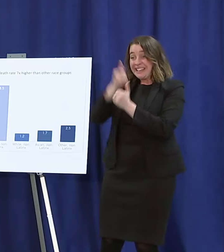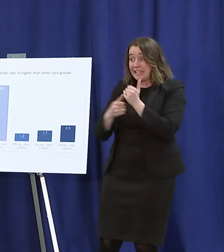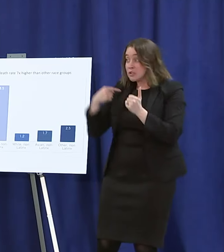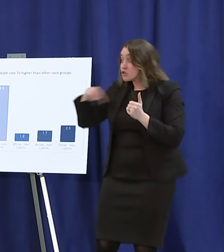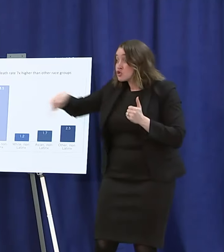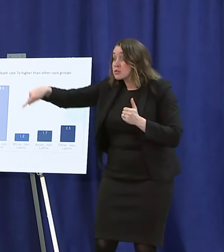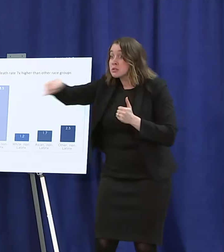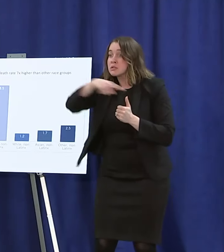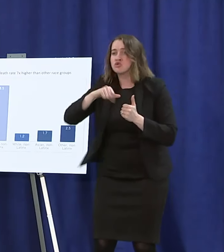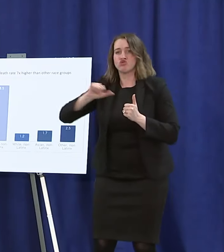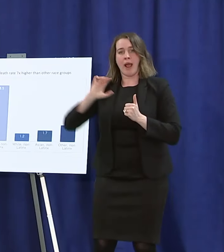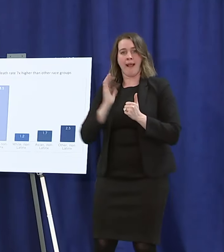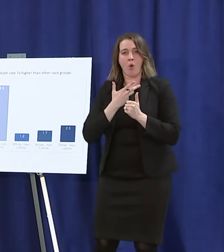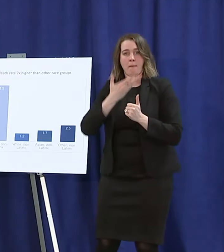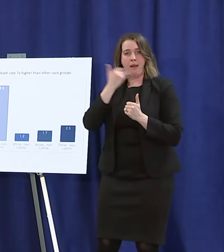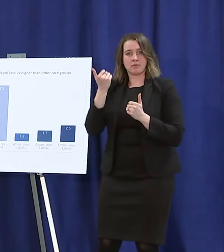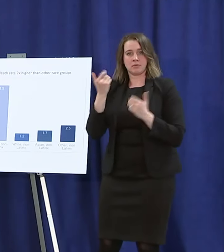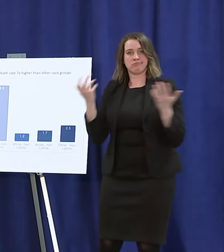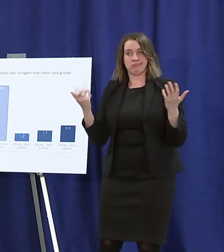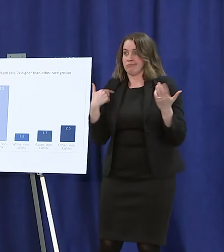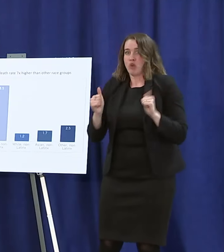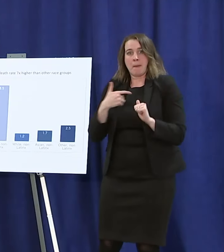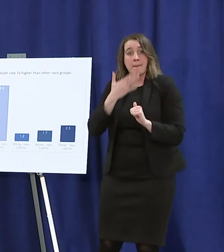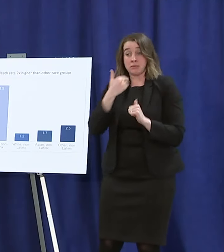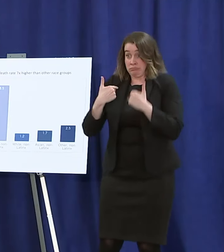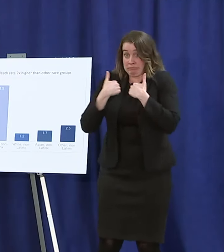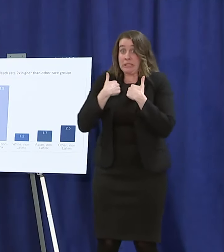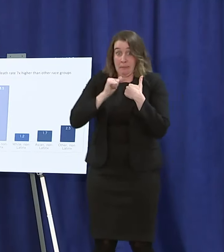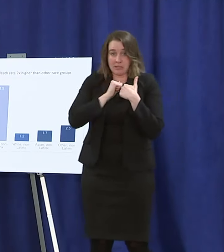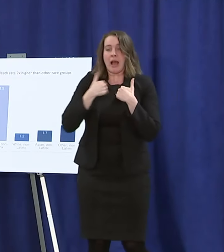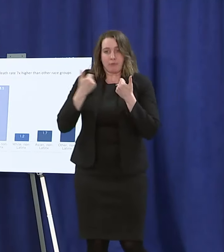difficult circumstances. I am practicing social